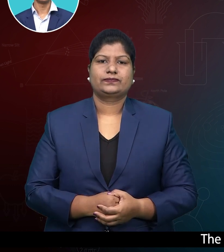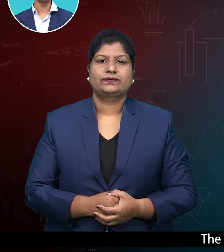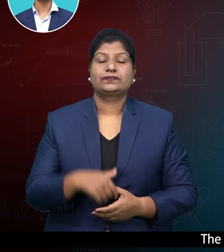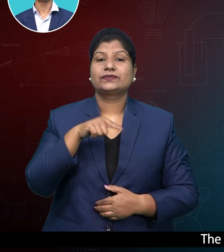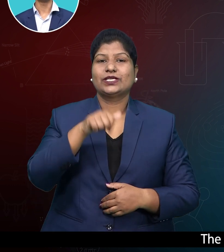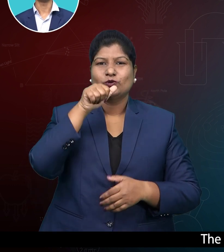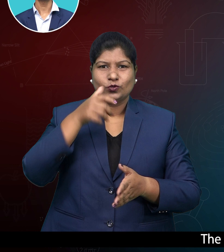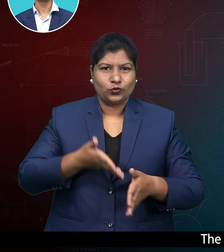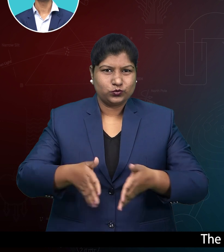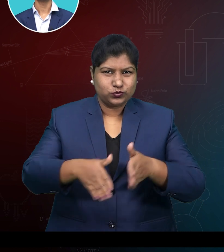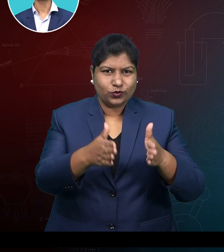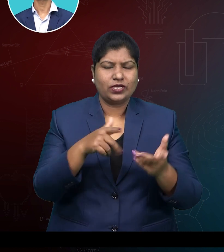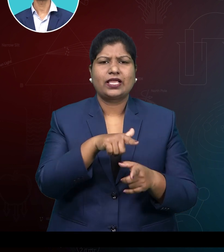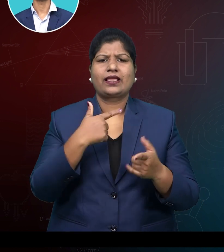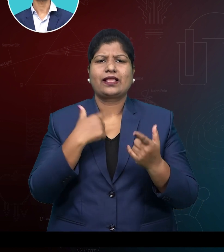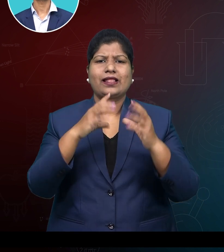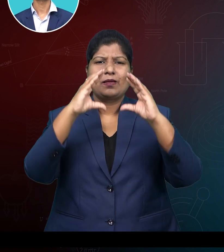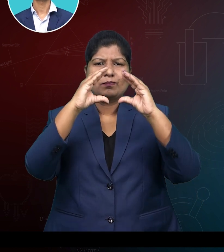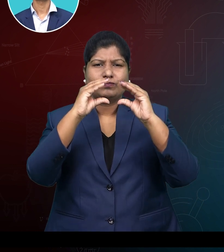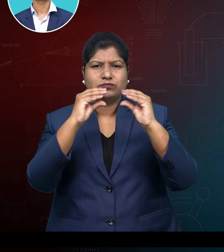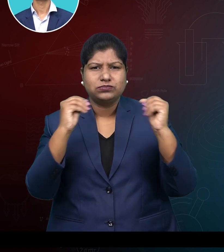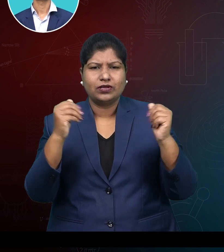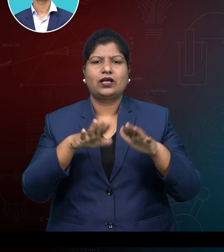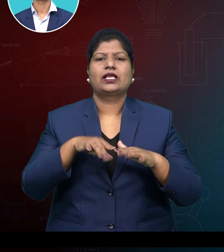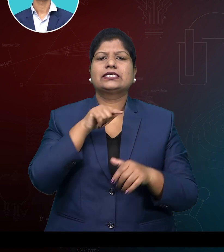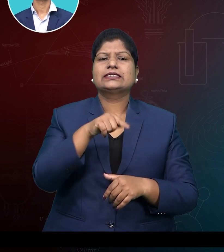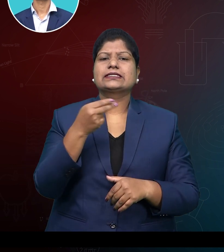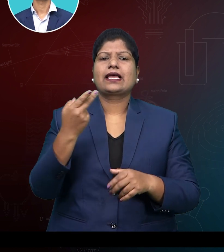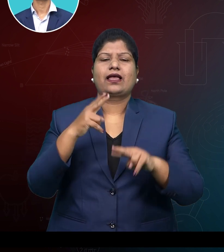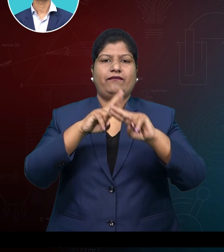The reverse of melting is freezing.